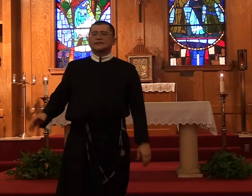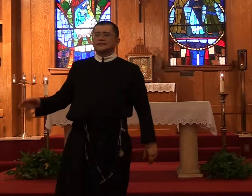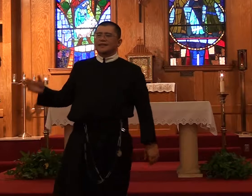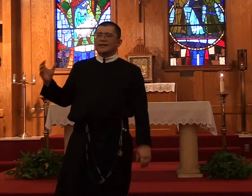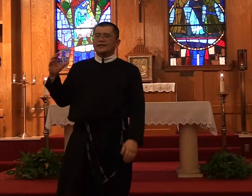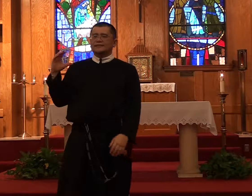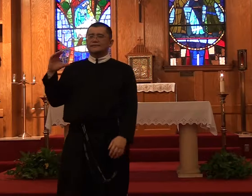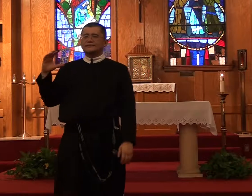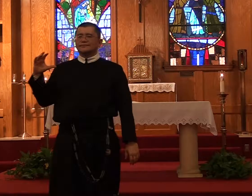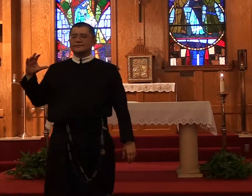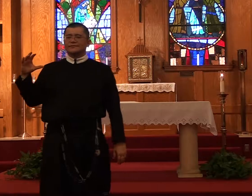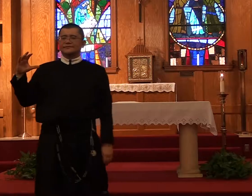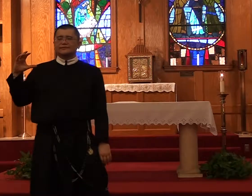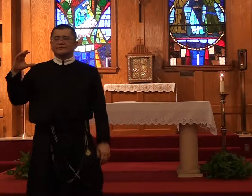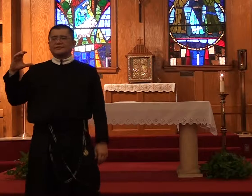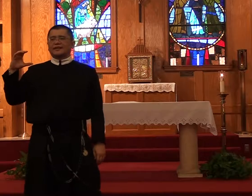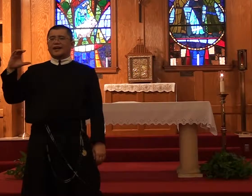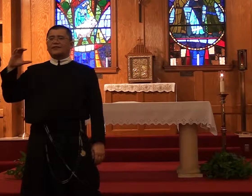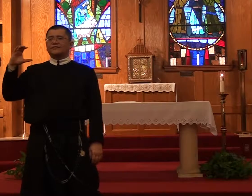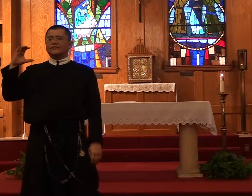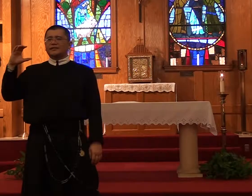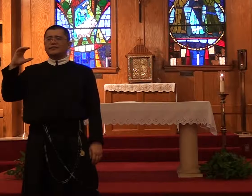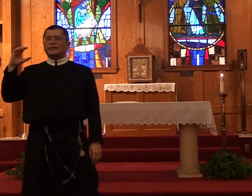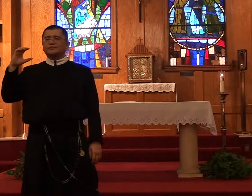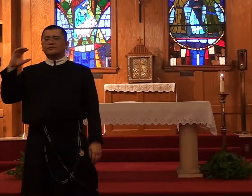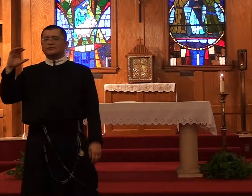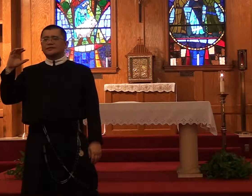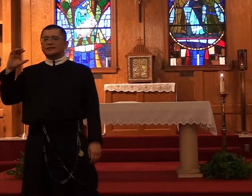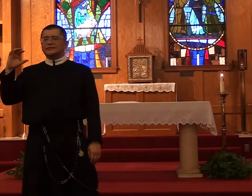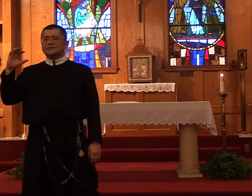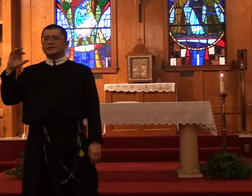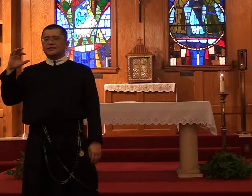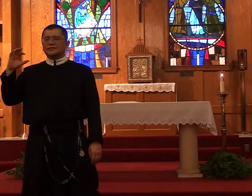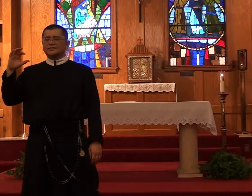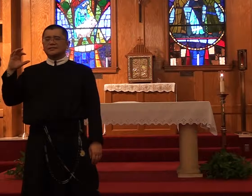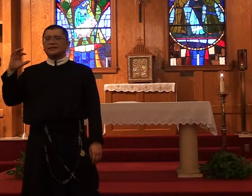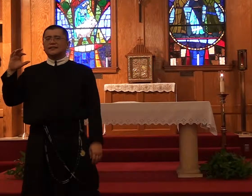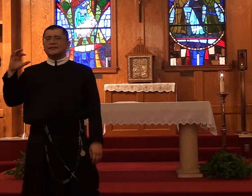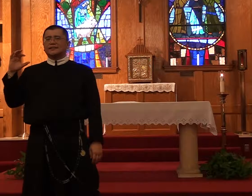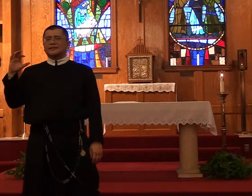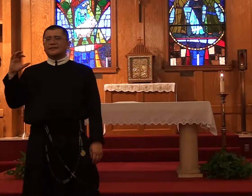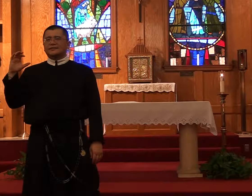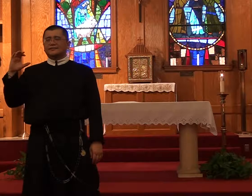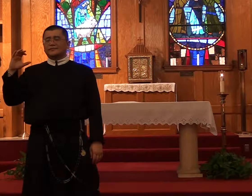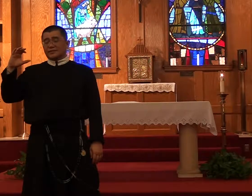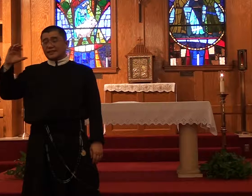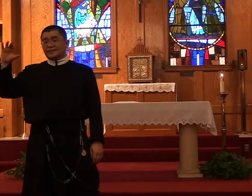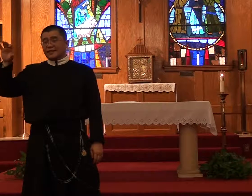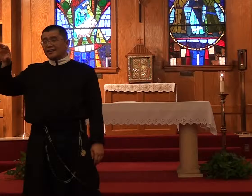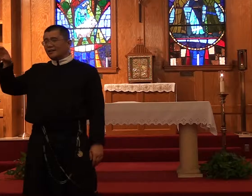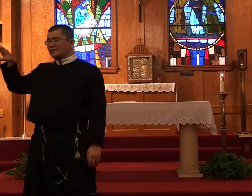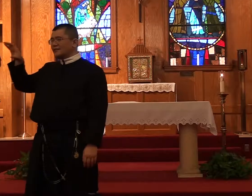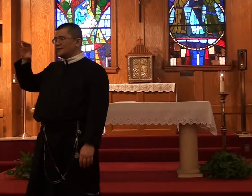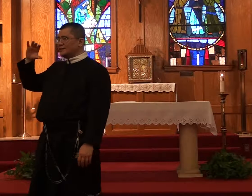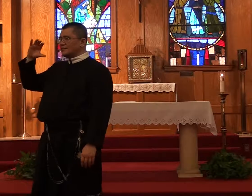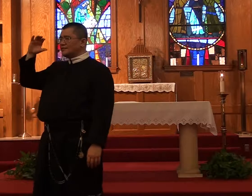K, the calf in Hebrew is, which is like the K, okay, but it looks